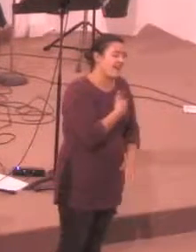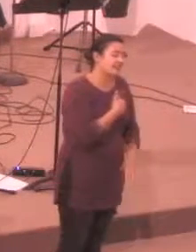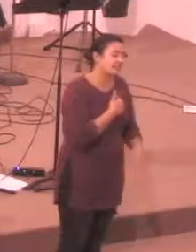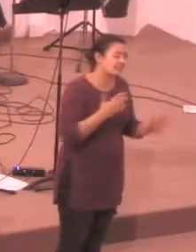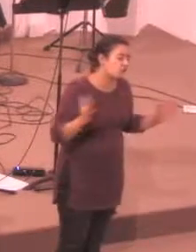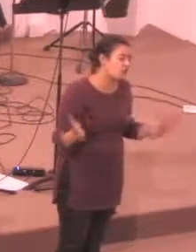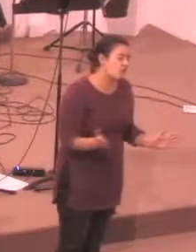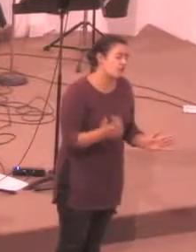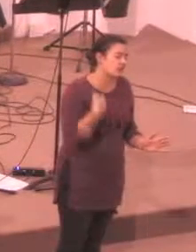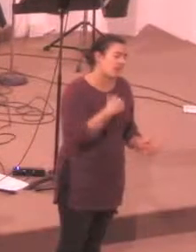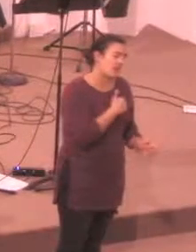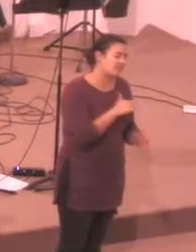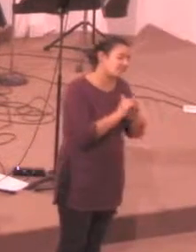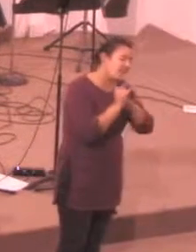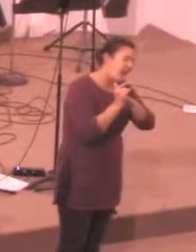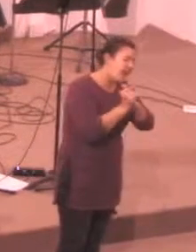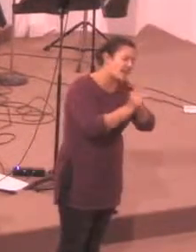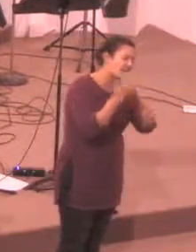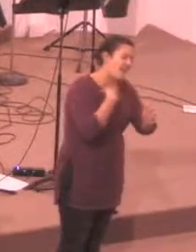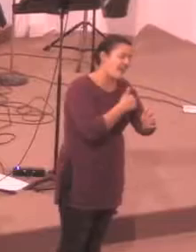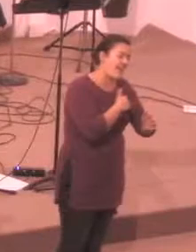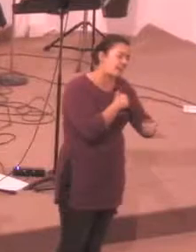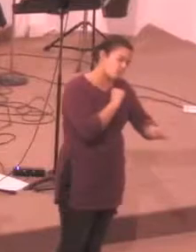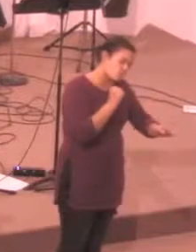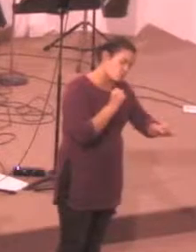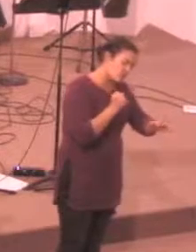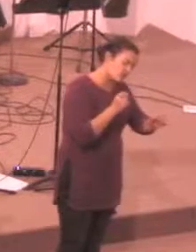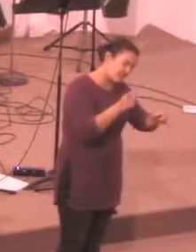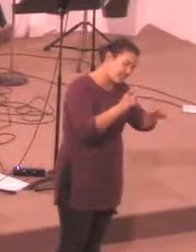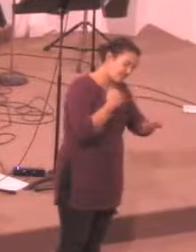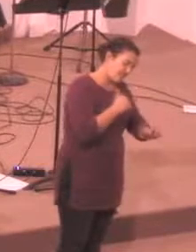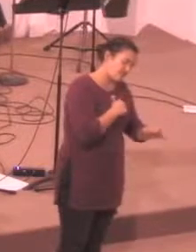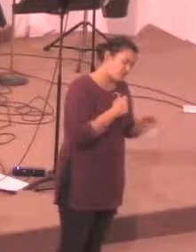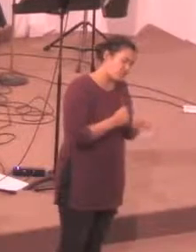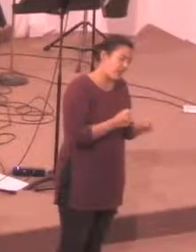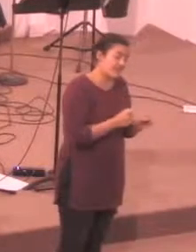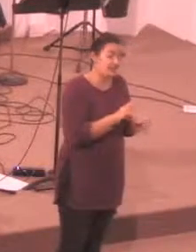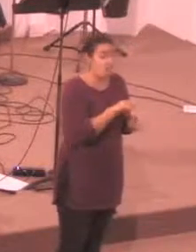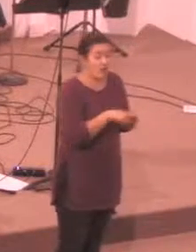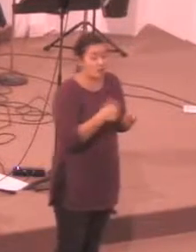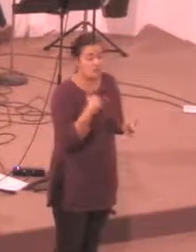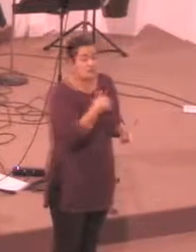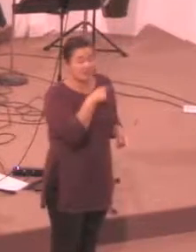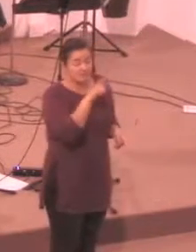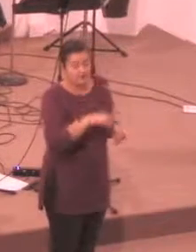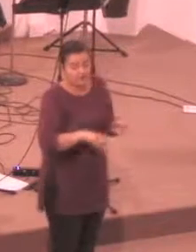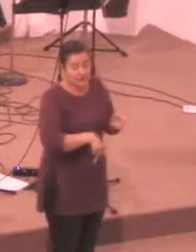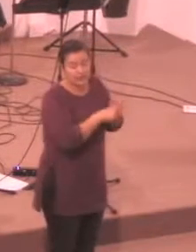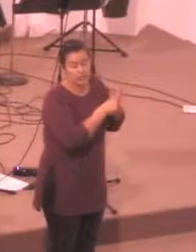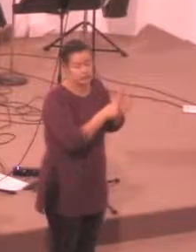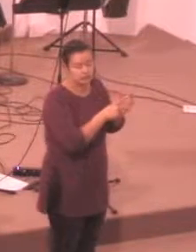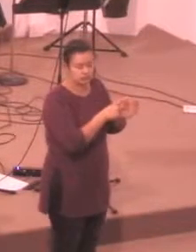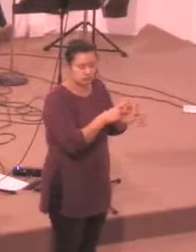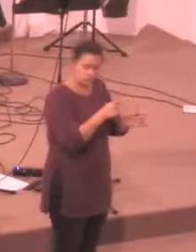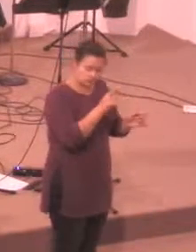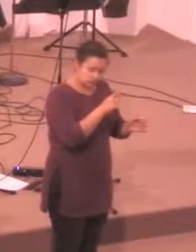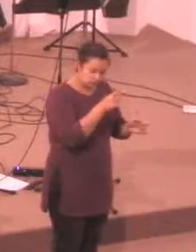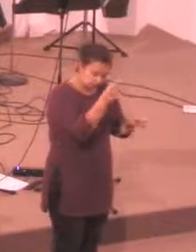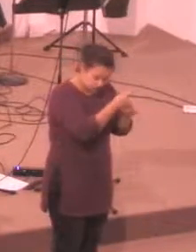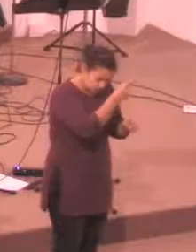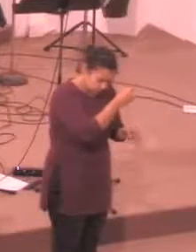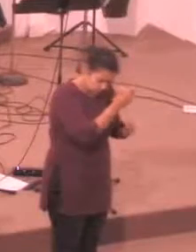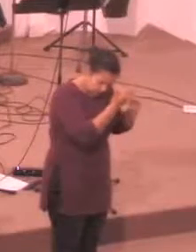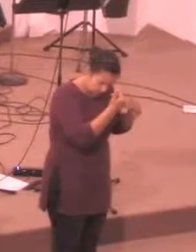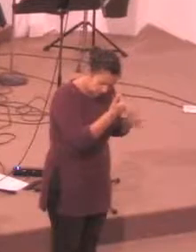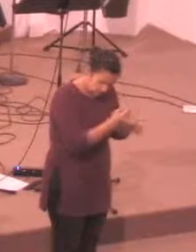us, strengthens us, and kicks us this week when we need it, Father God, that we can be the people you've created us